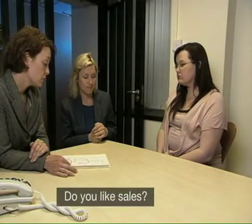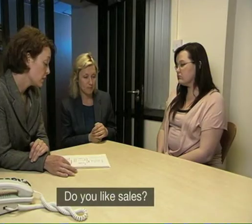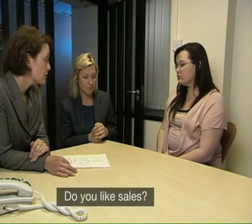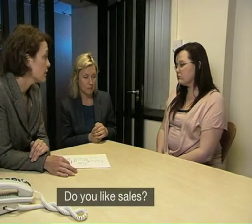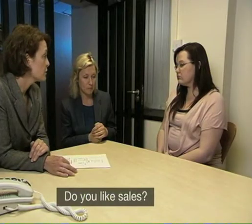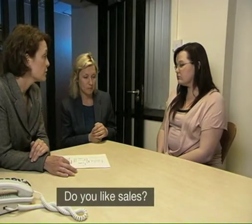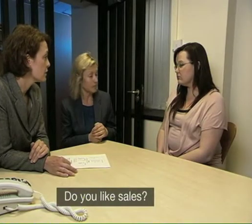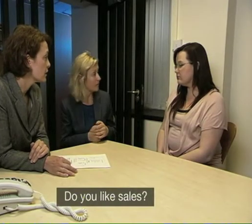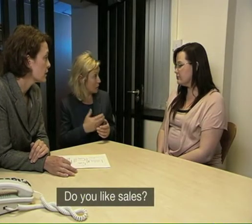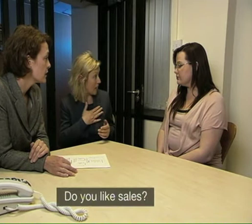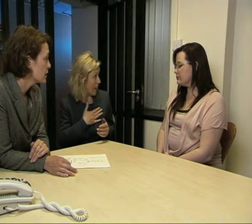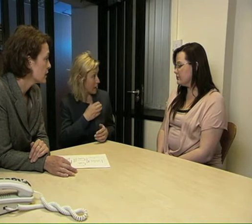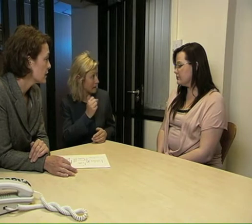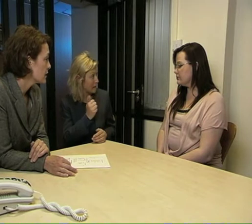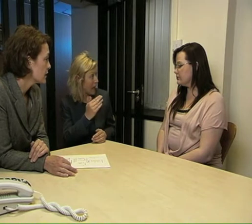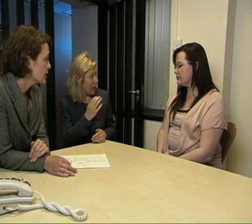Do you like sales?